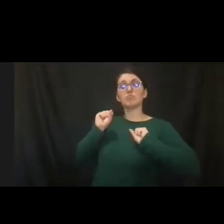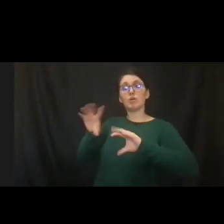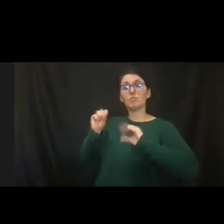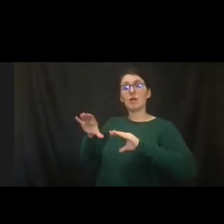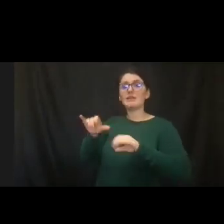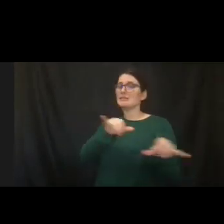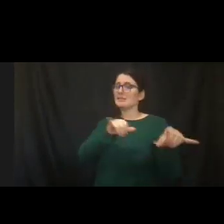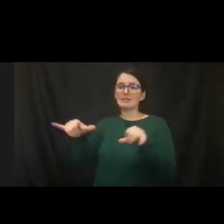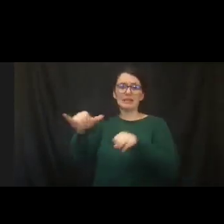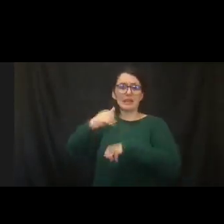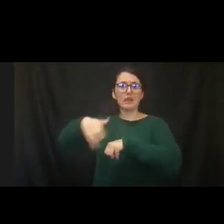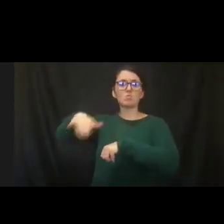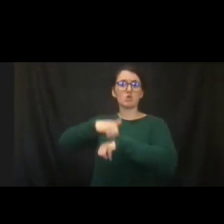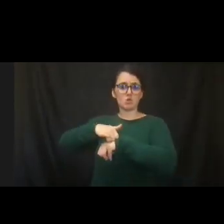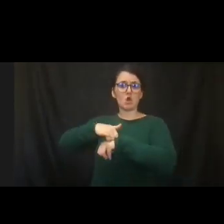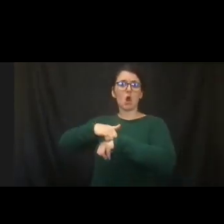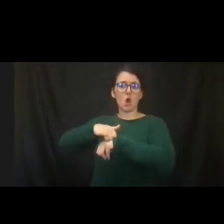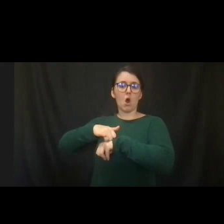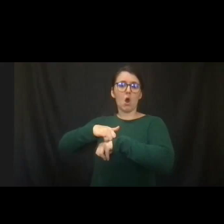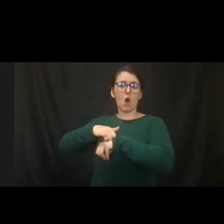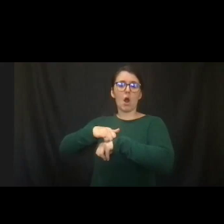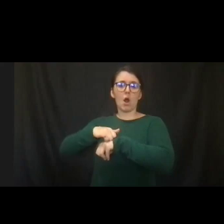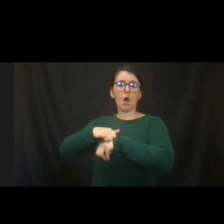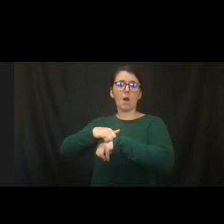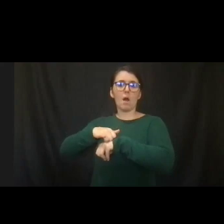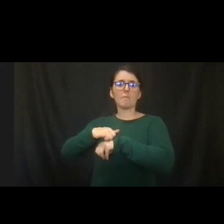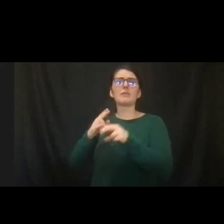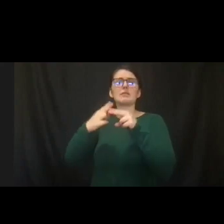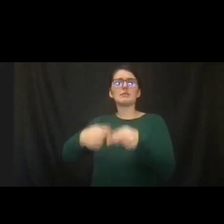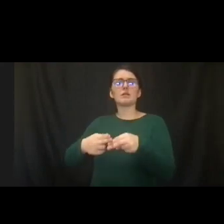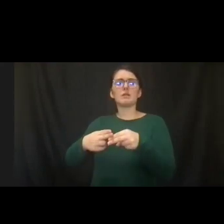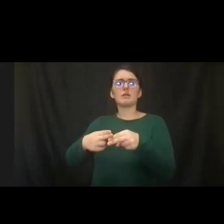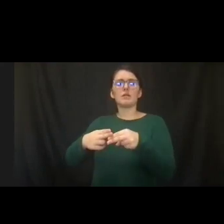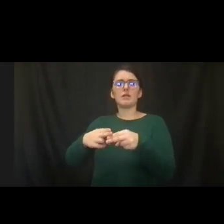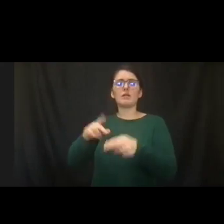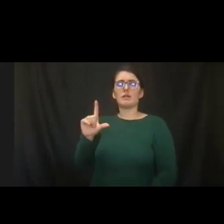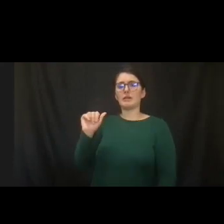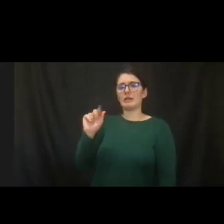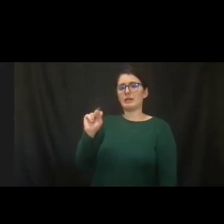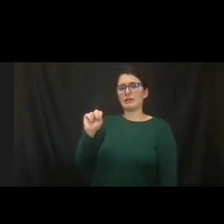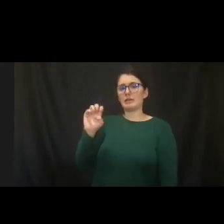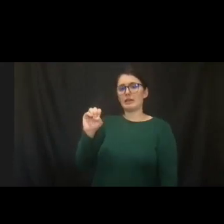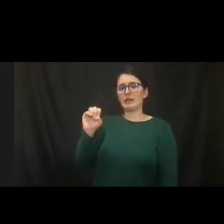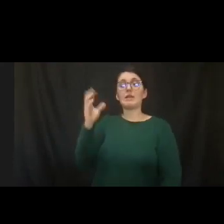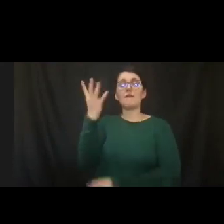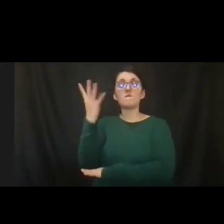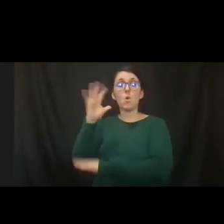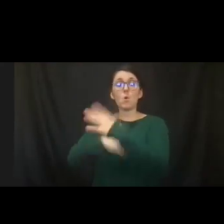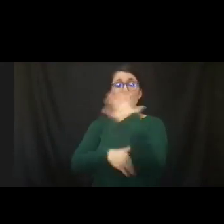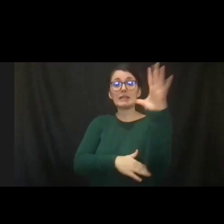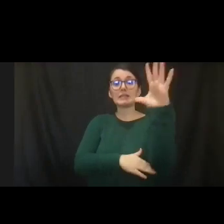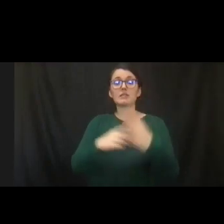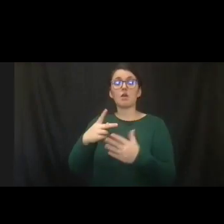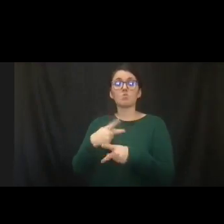our homes go to. And that's a place called Rexius, or sometimes Lane Forest Products. And they are going